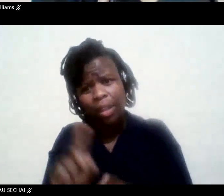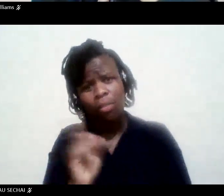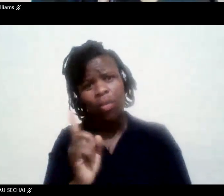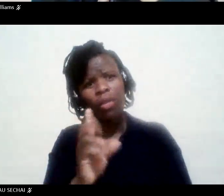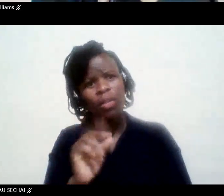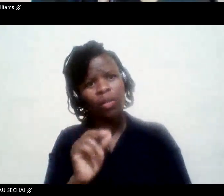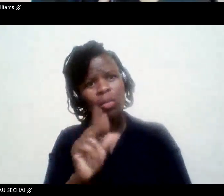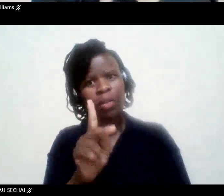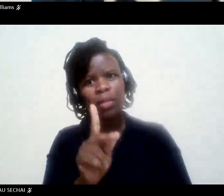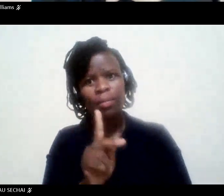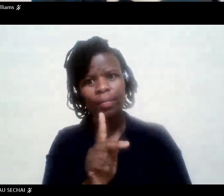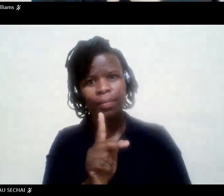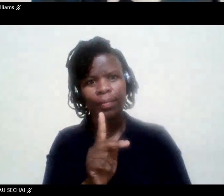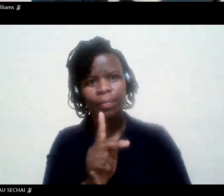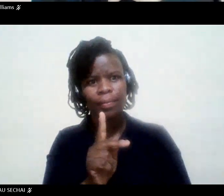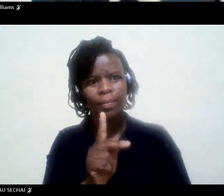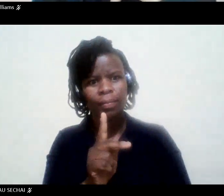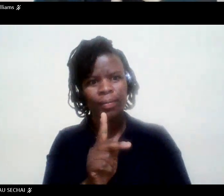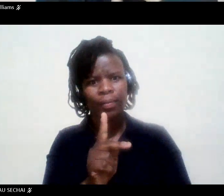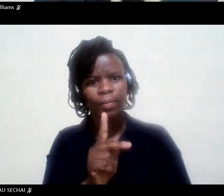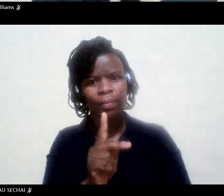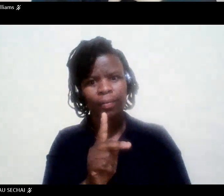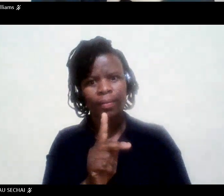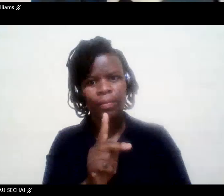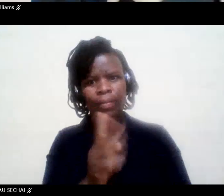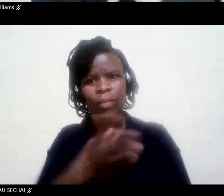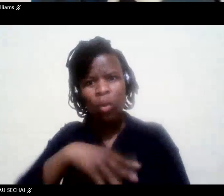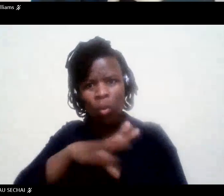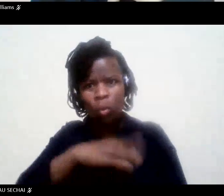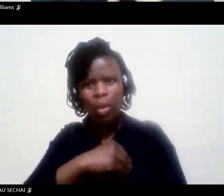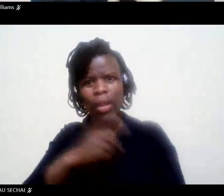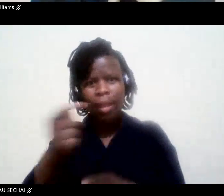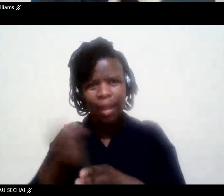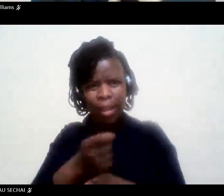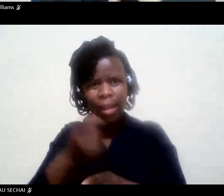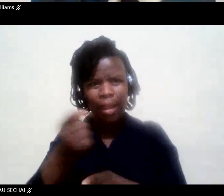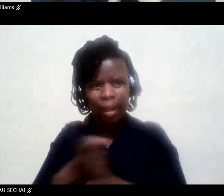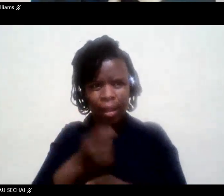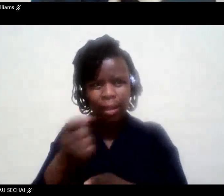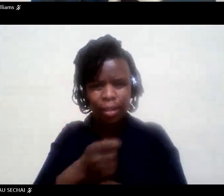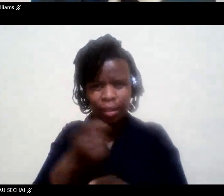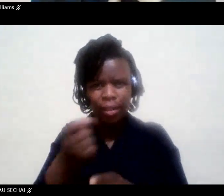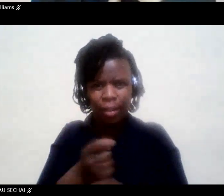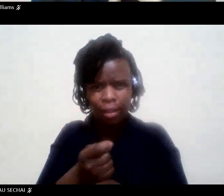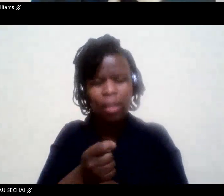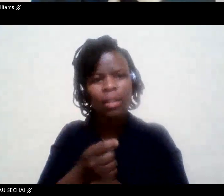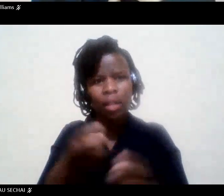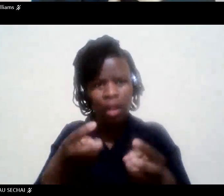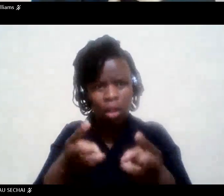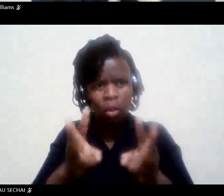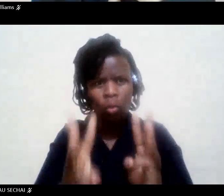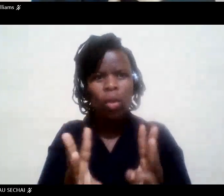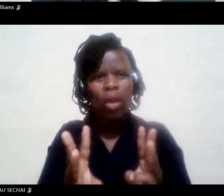are trained in the fixing, in the curative way of inclusion. So that means, let's do